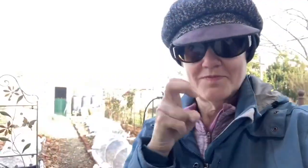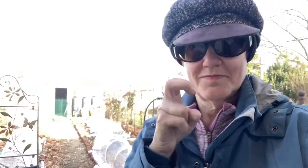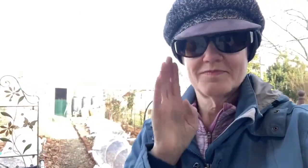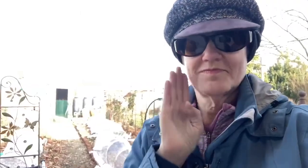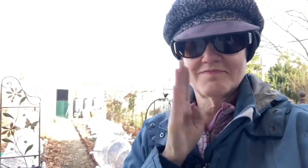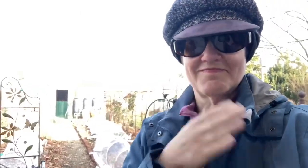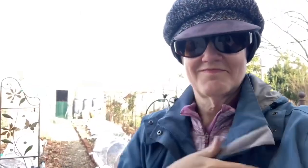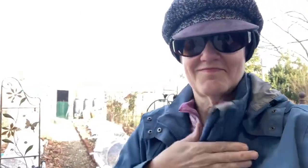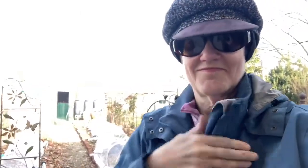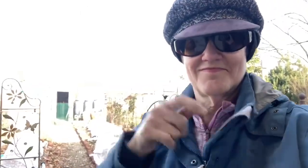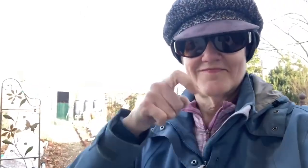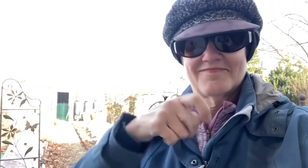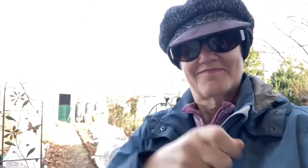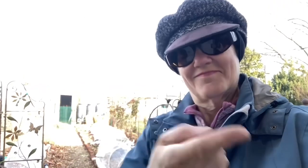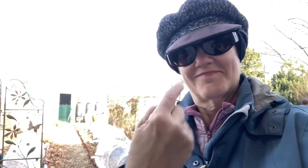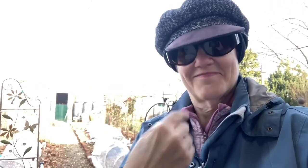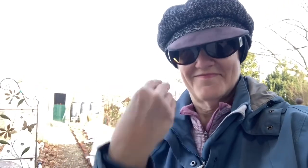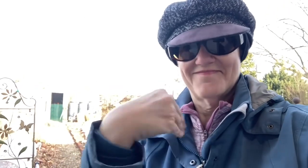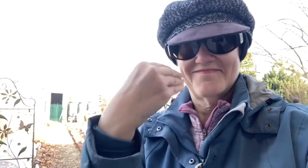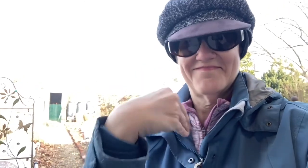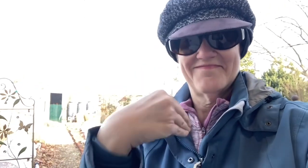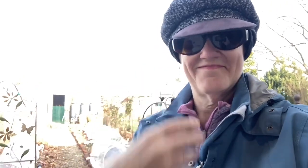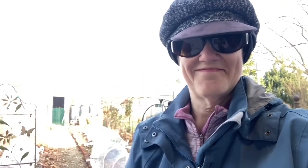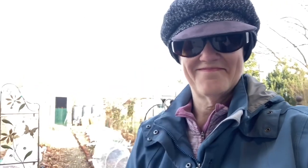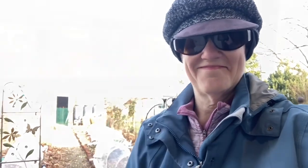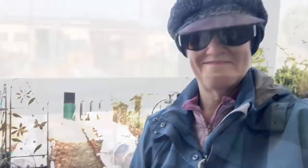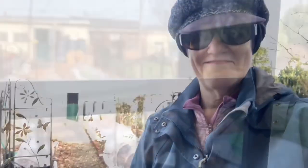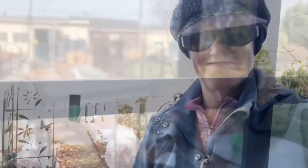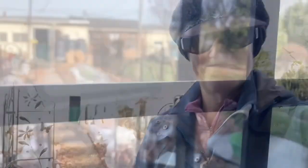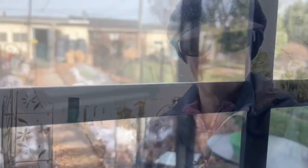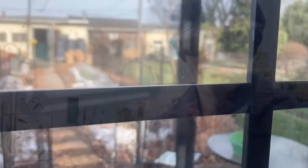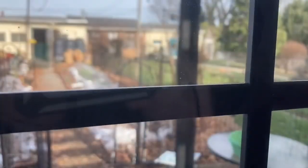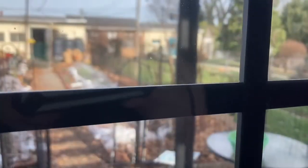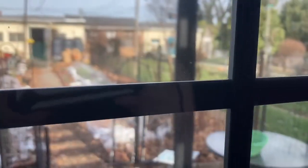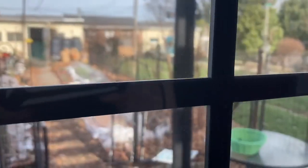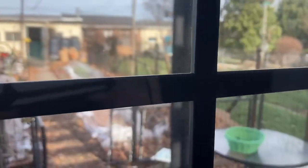The birds and squirrels, they're going to like this time. They're going to come out and have themselves something to eat.